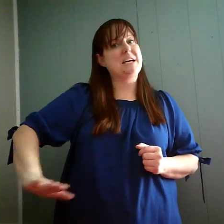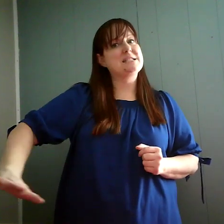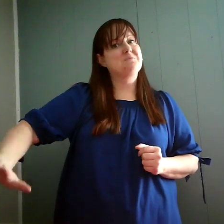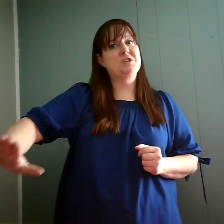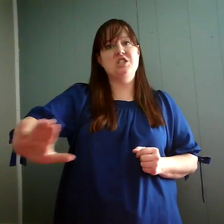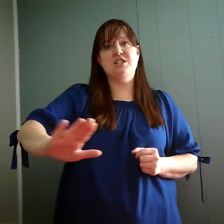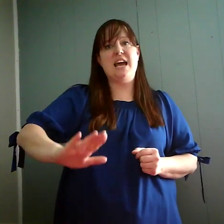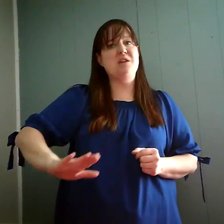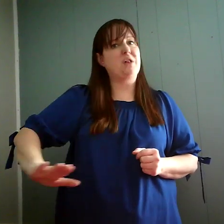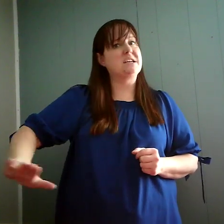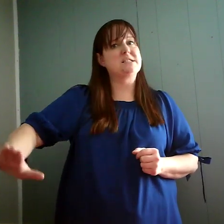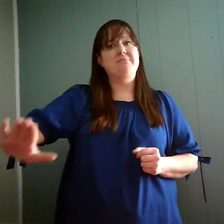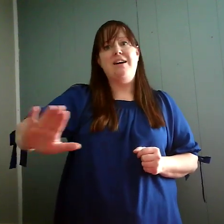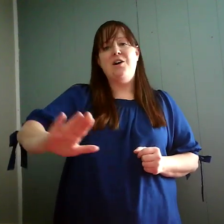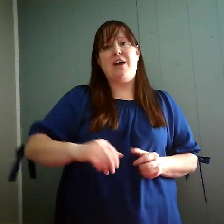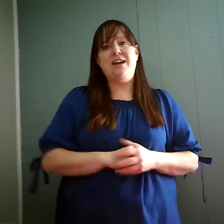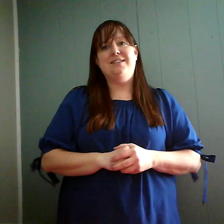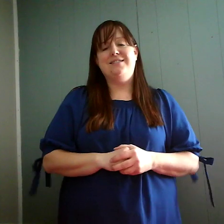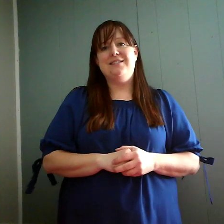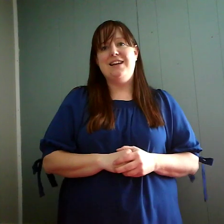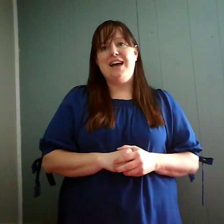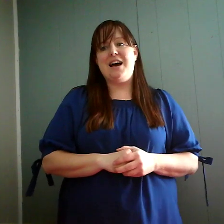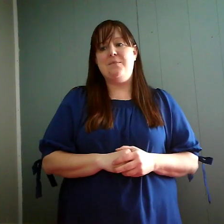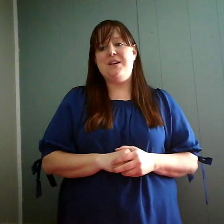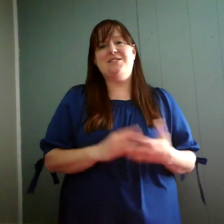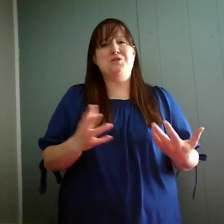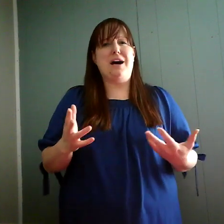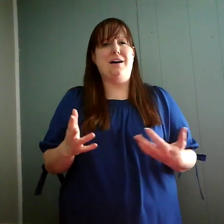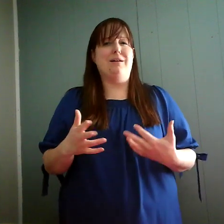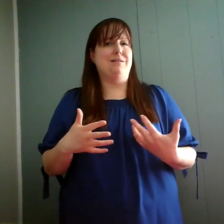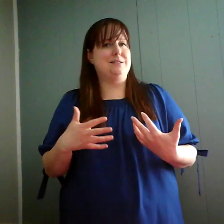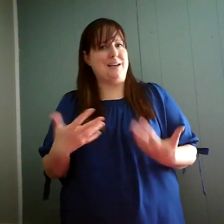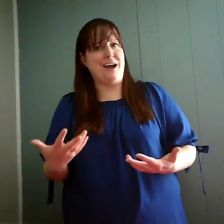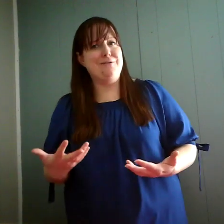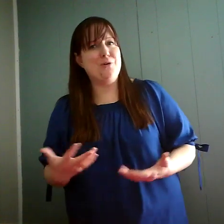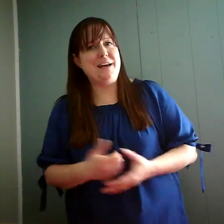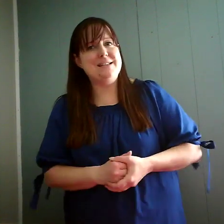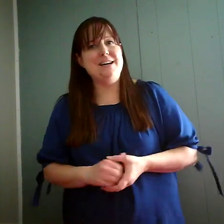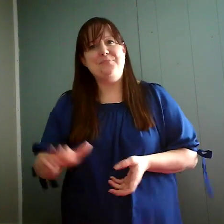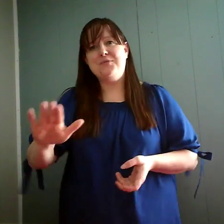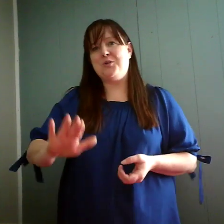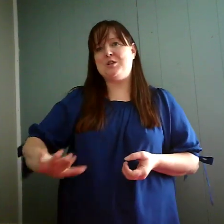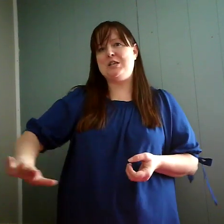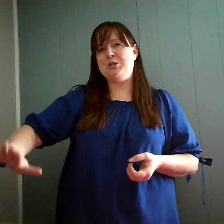place. This is just any place, right? Because there's not a sign for wayside, so we're just going to do